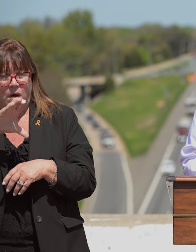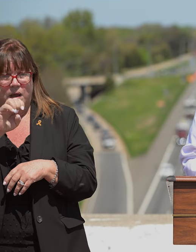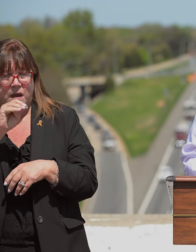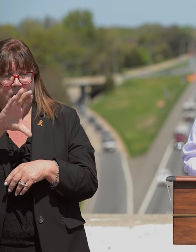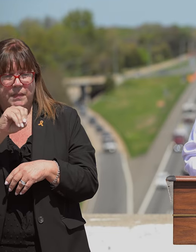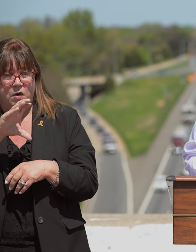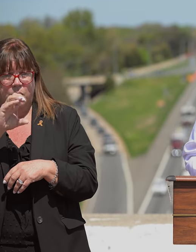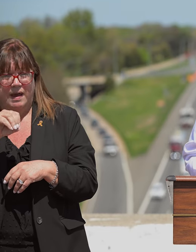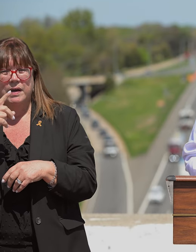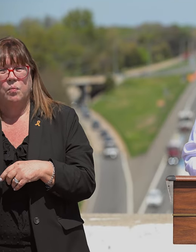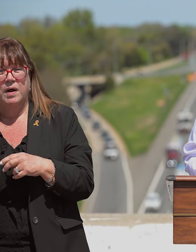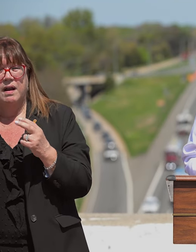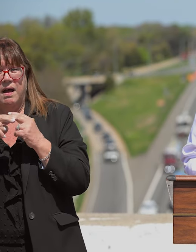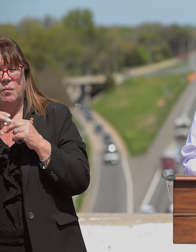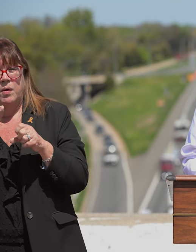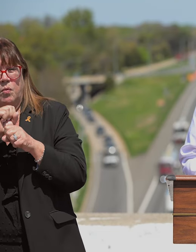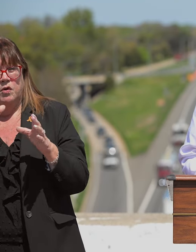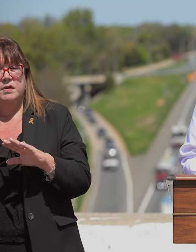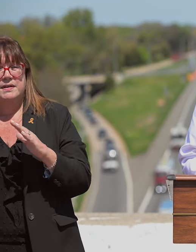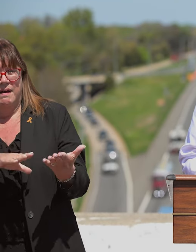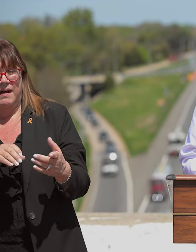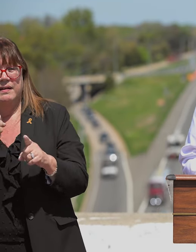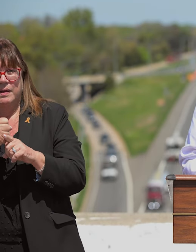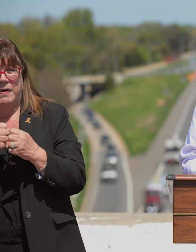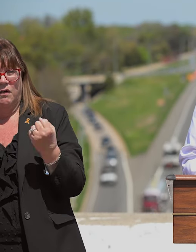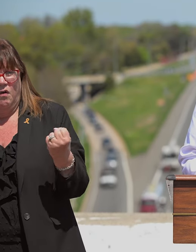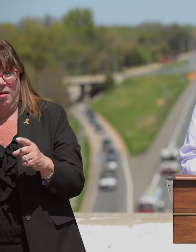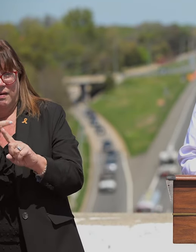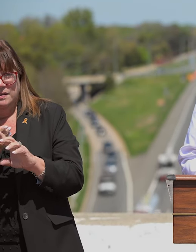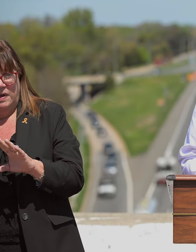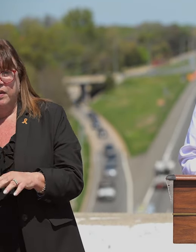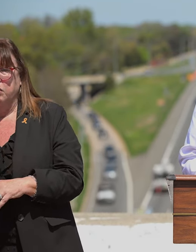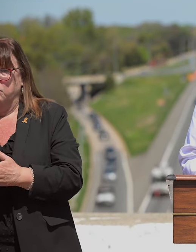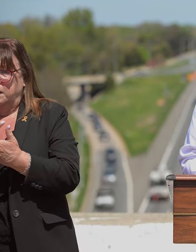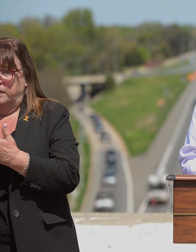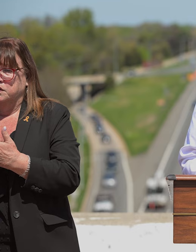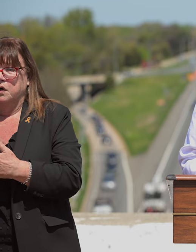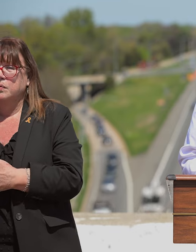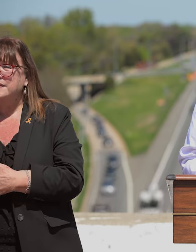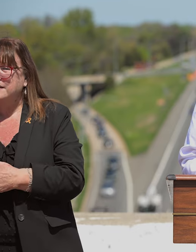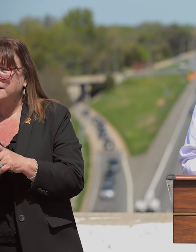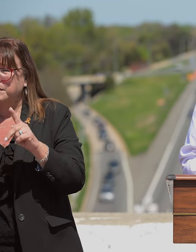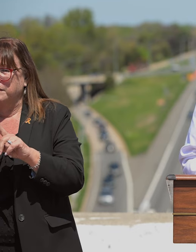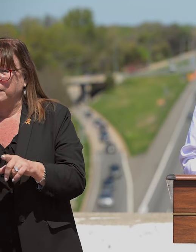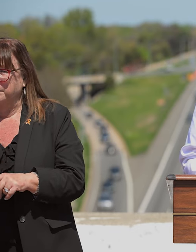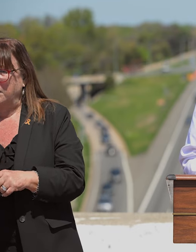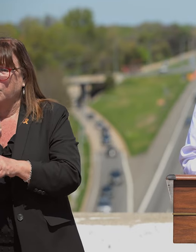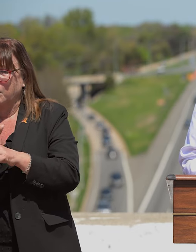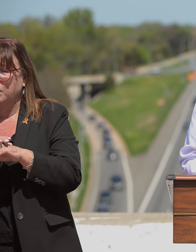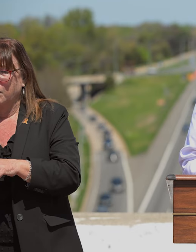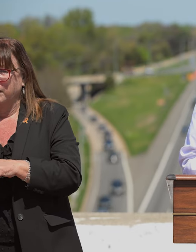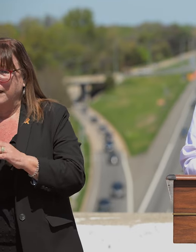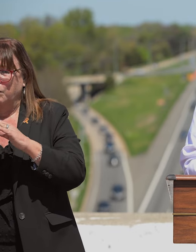by a vehicle in a work zone last month. And 3 weeks ago, we lost six Marylanders who were working on the Key